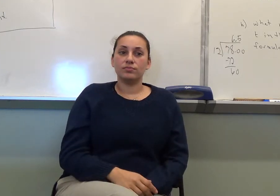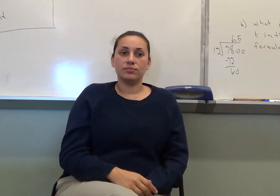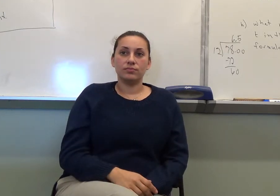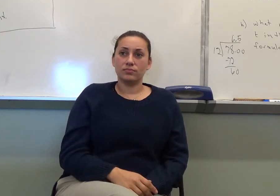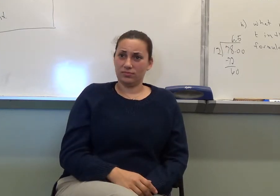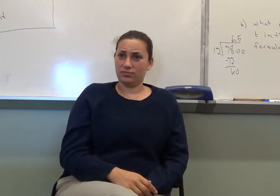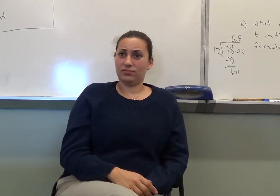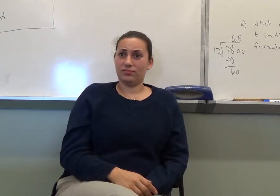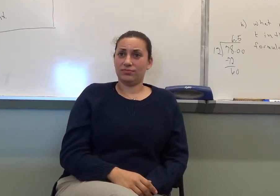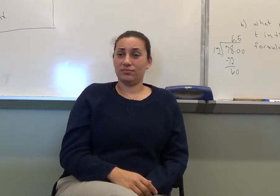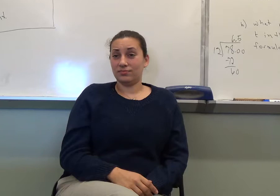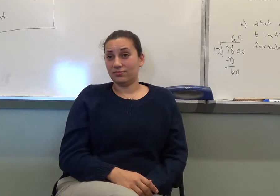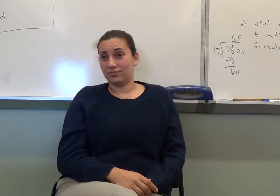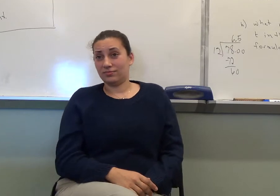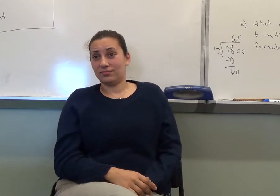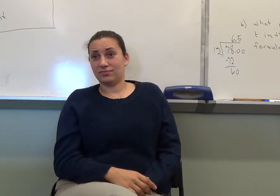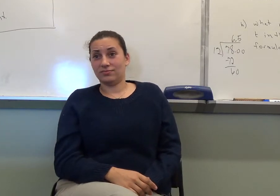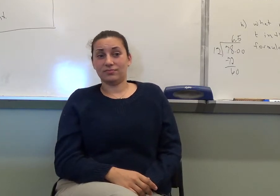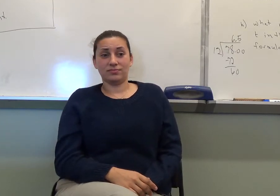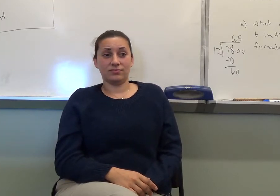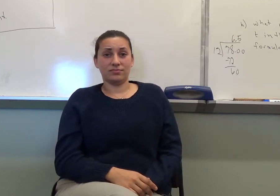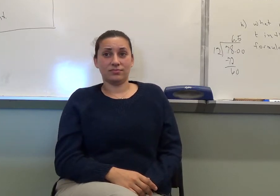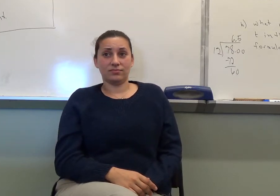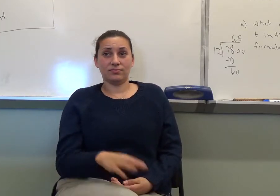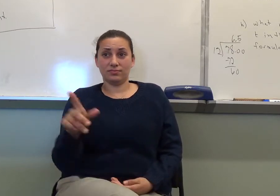for an answer. So now we've got